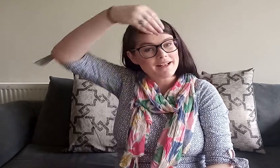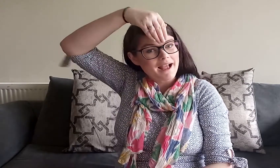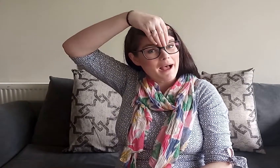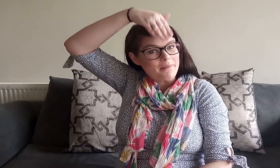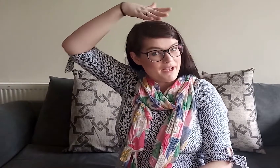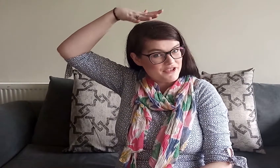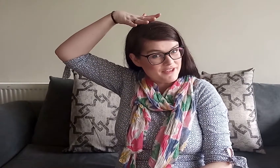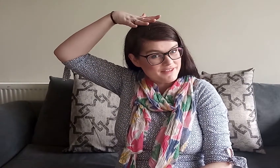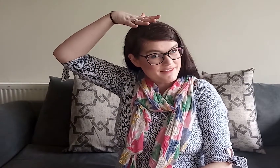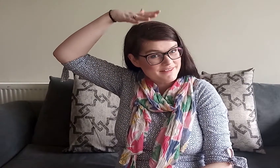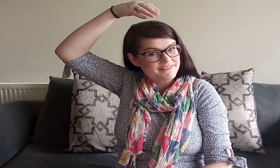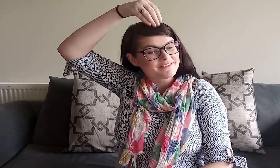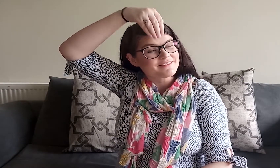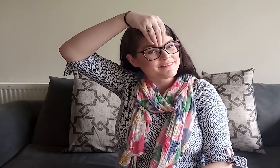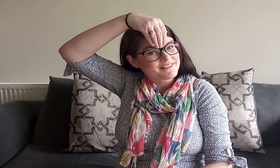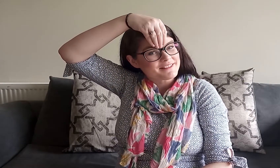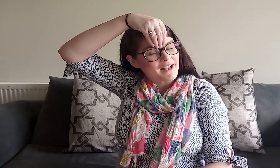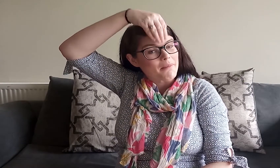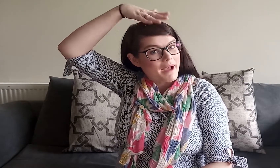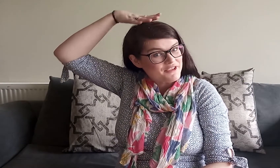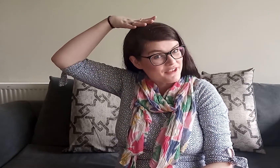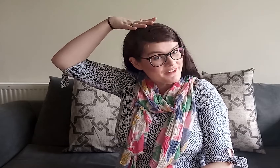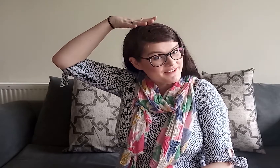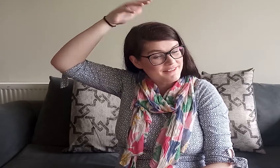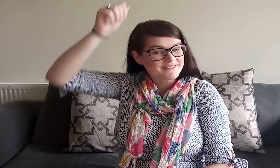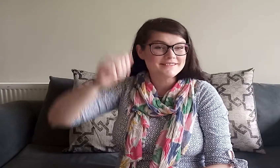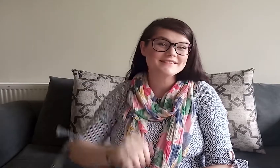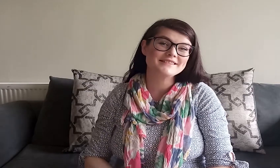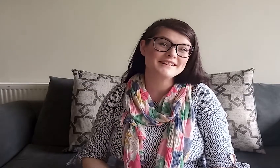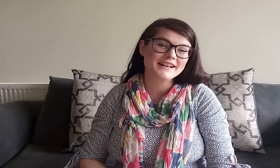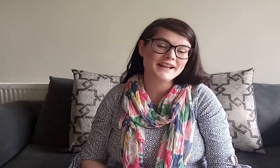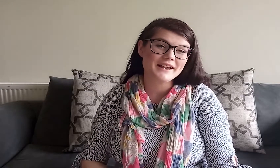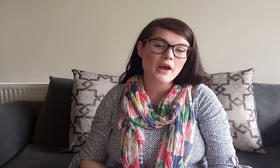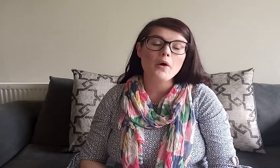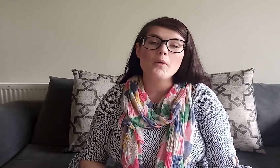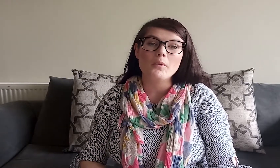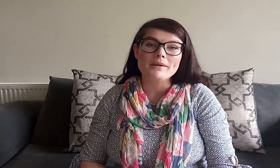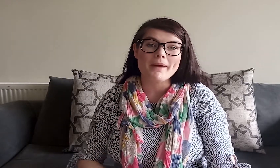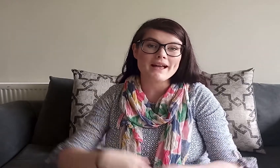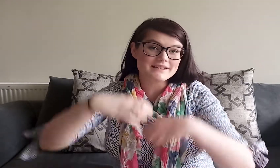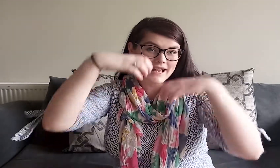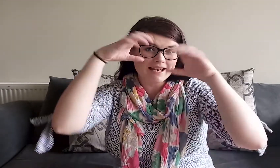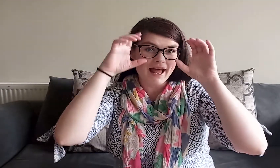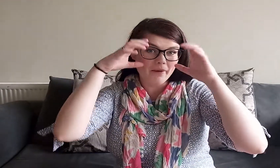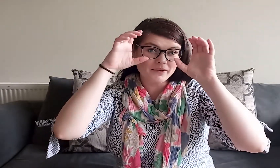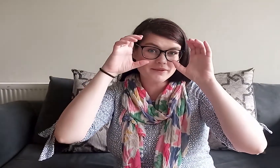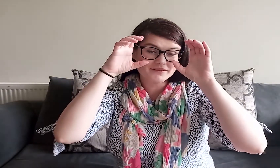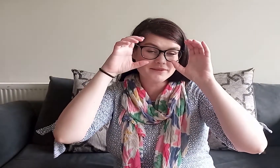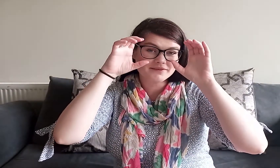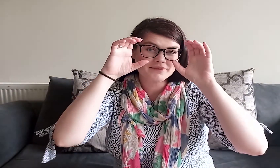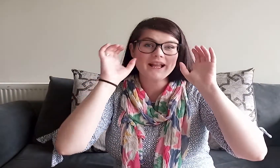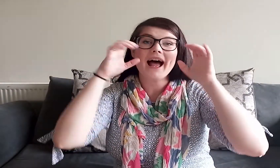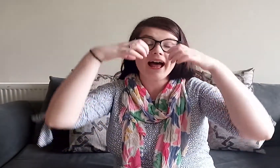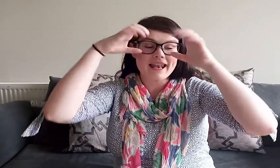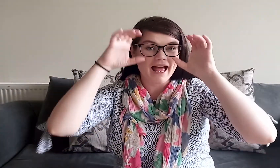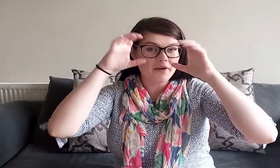a badger. A badger. We met an owl. An owl.